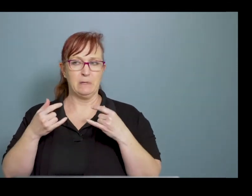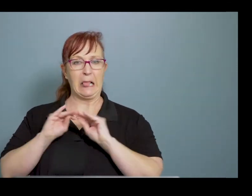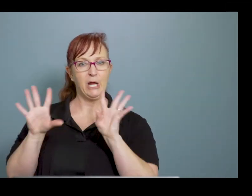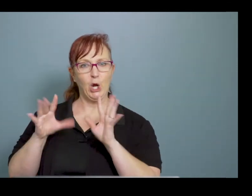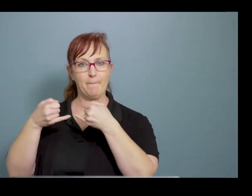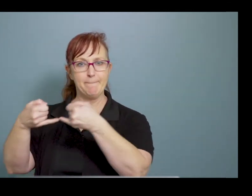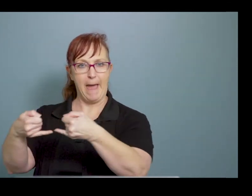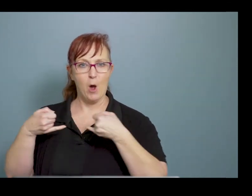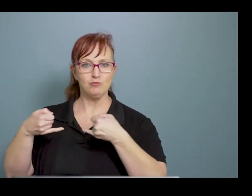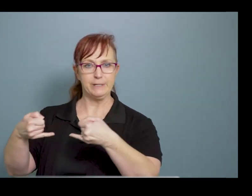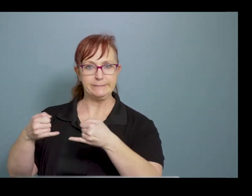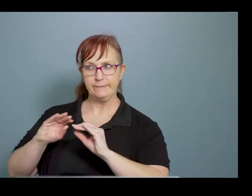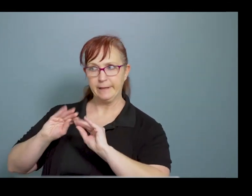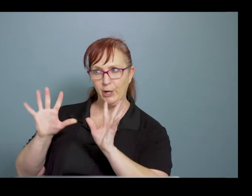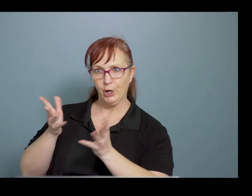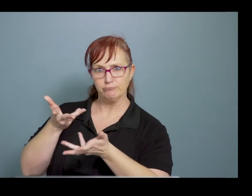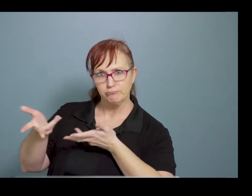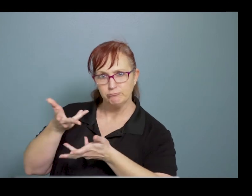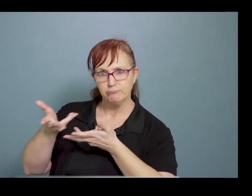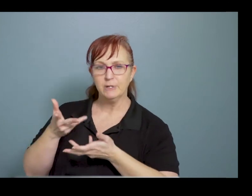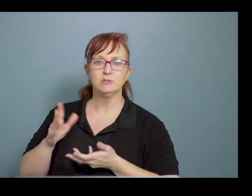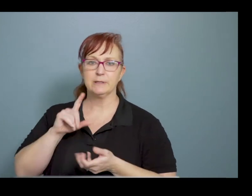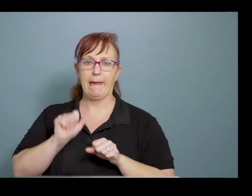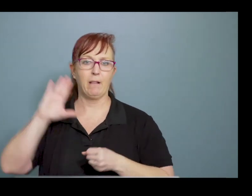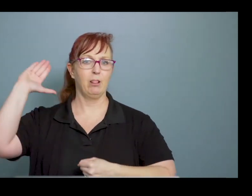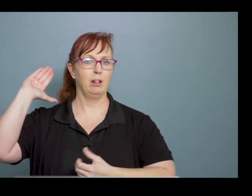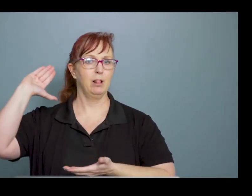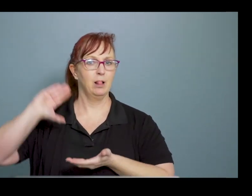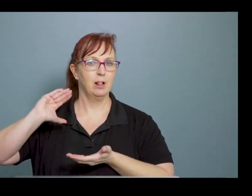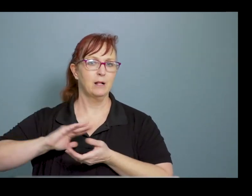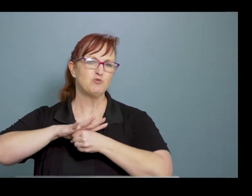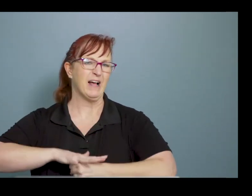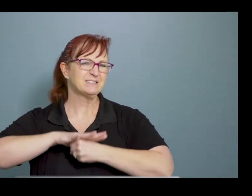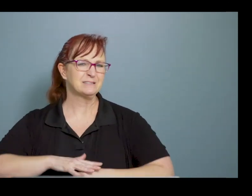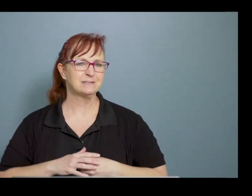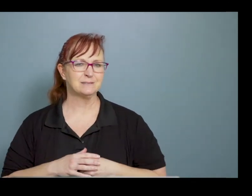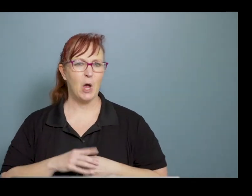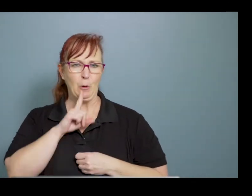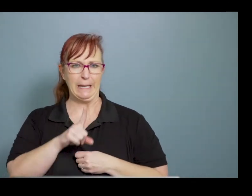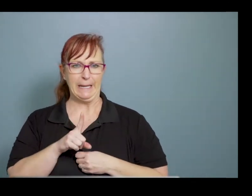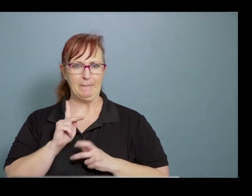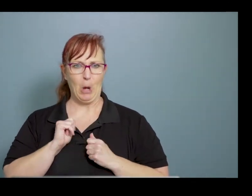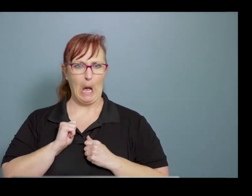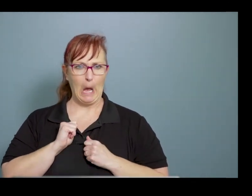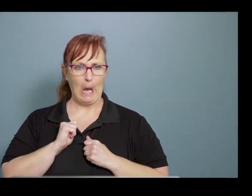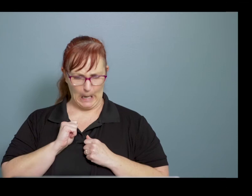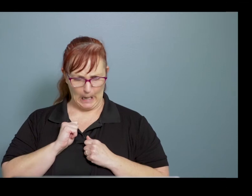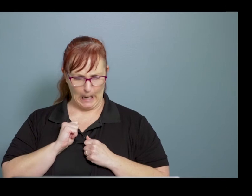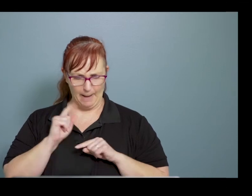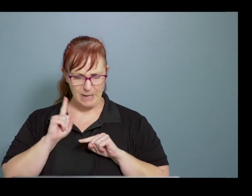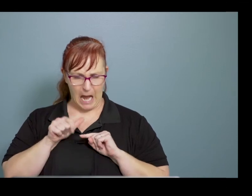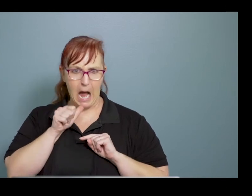having conversations about that, I think can mitigate a lot of stress because we all kind of internalize what